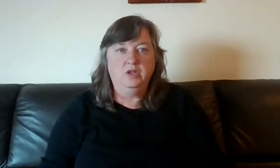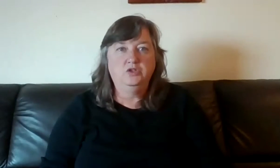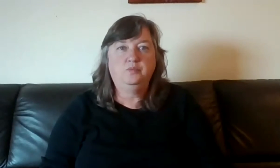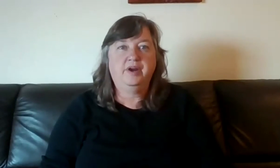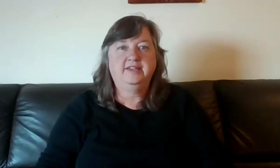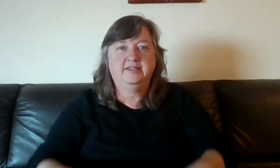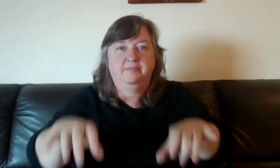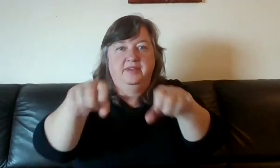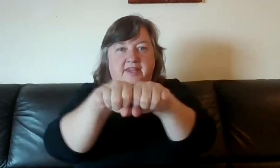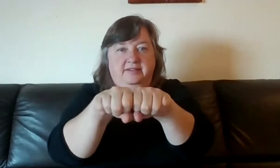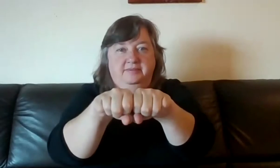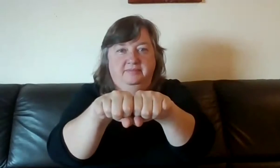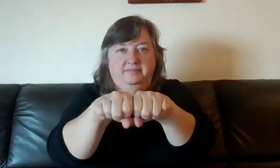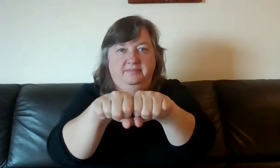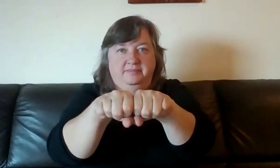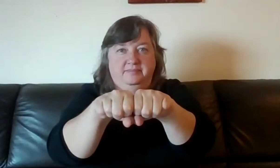To break something,